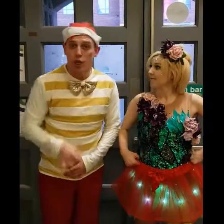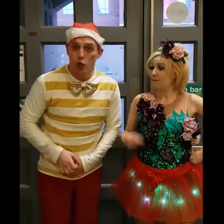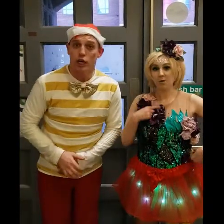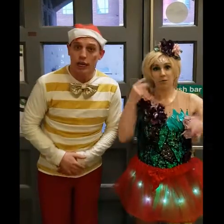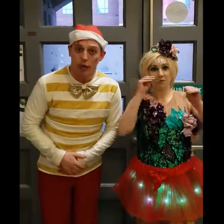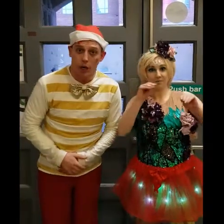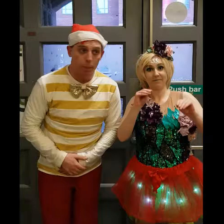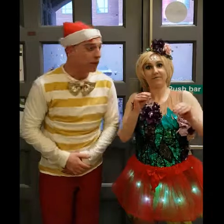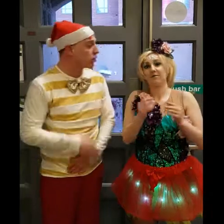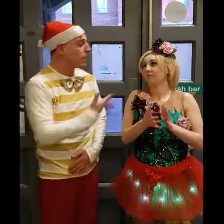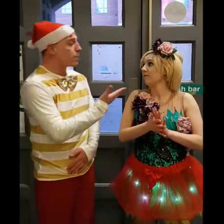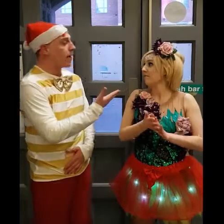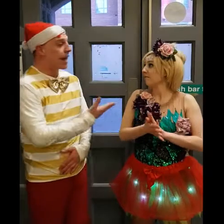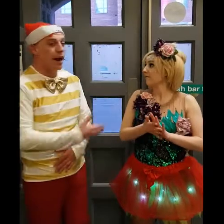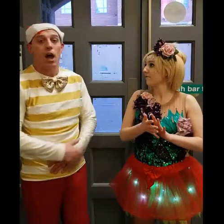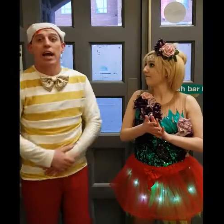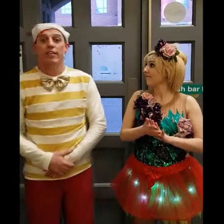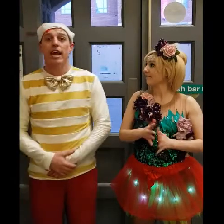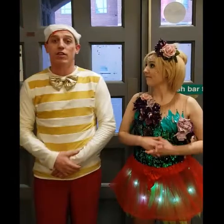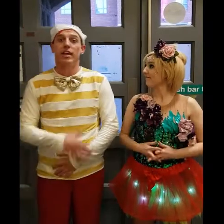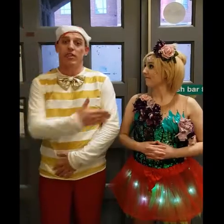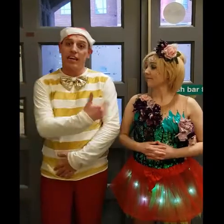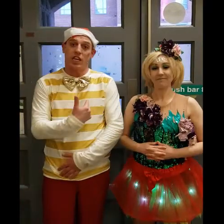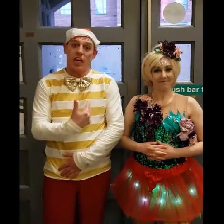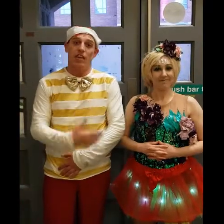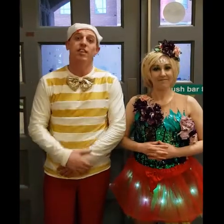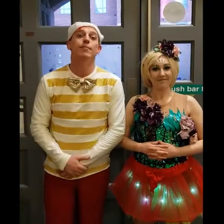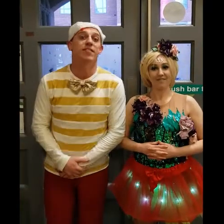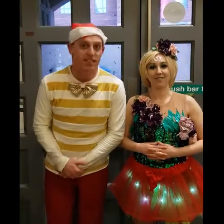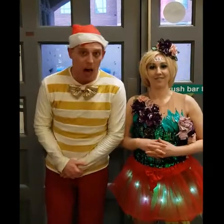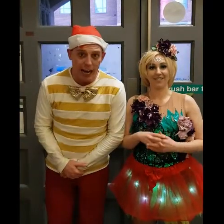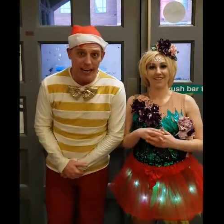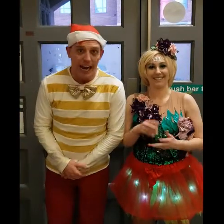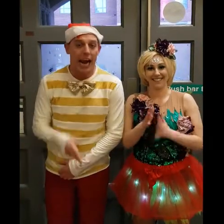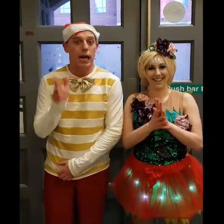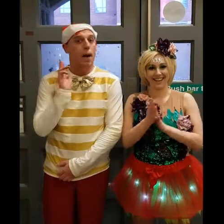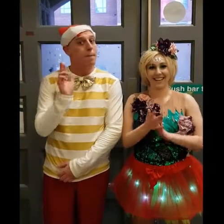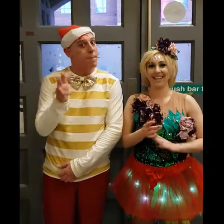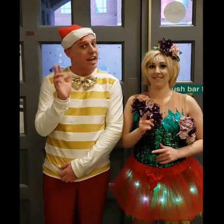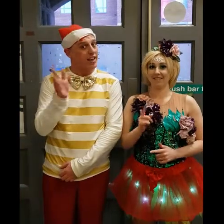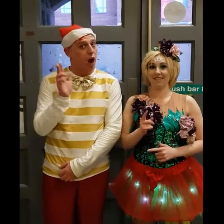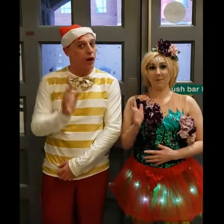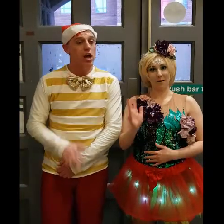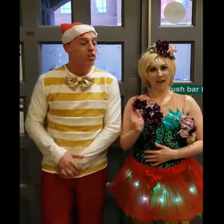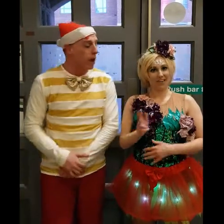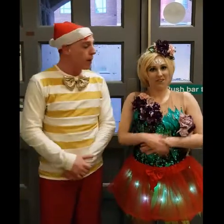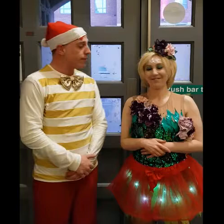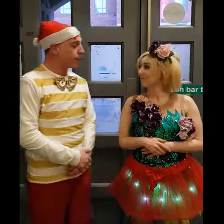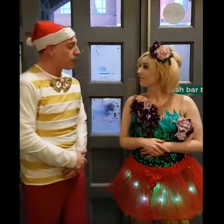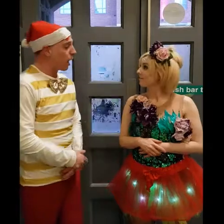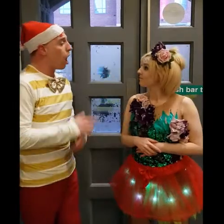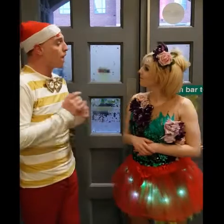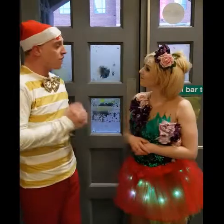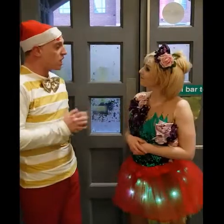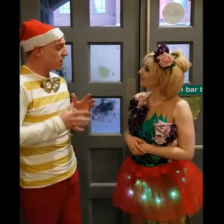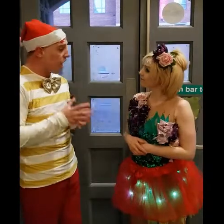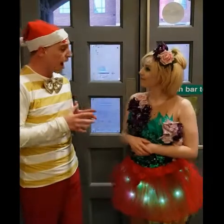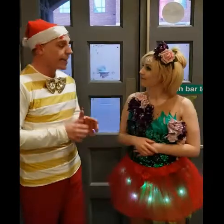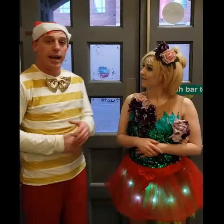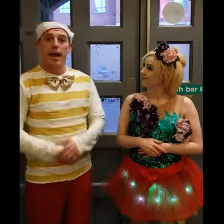sure you do, because Tinkerbell here is here to teach us some signing in Makatar. So, Tinkerbell, our first sign